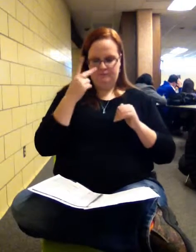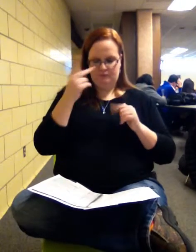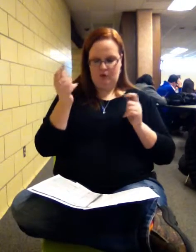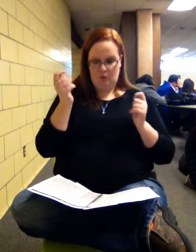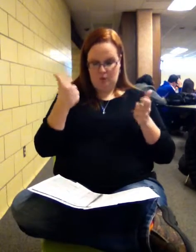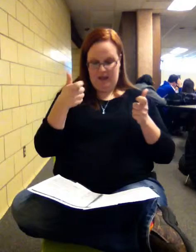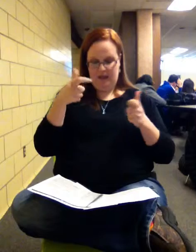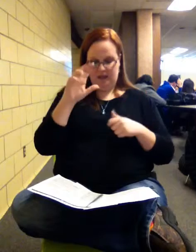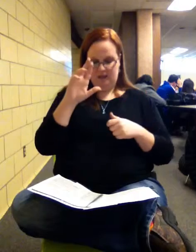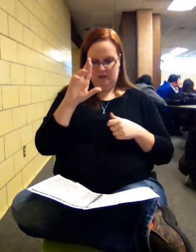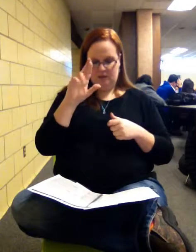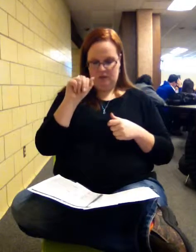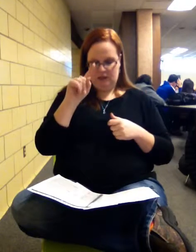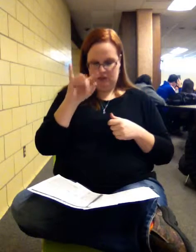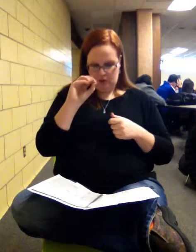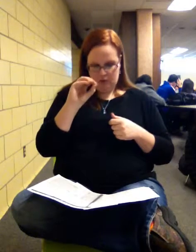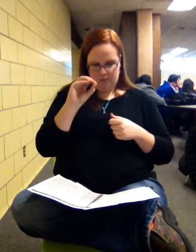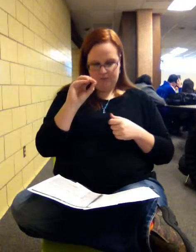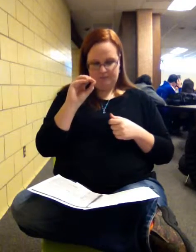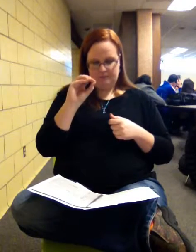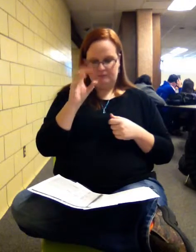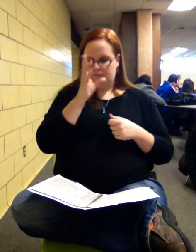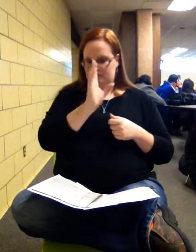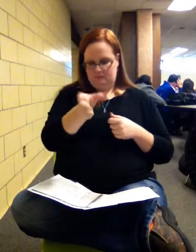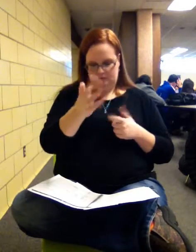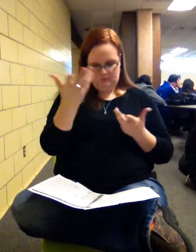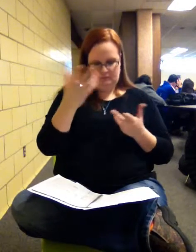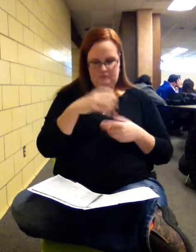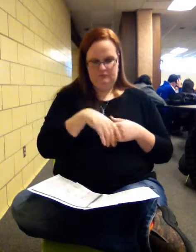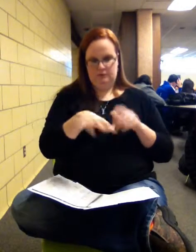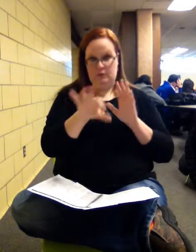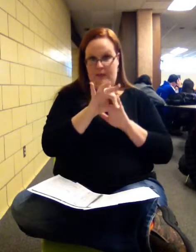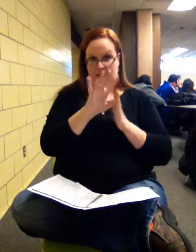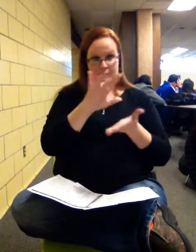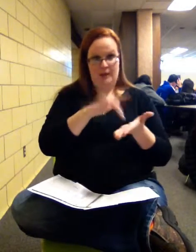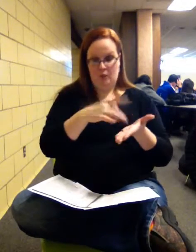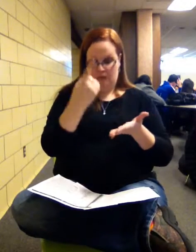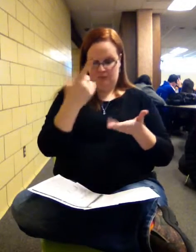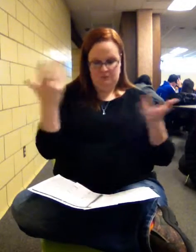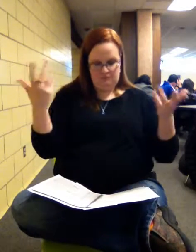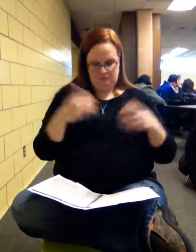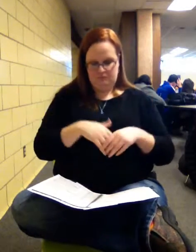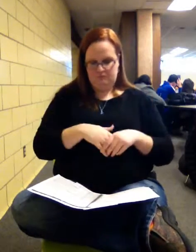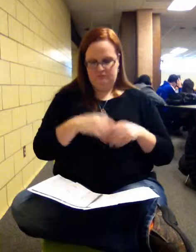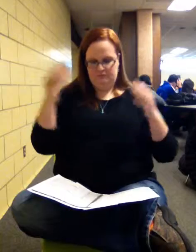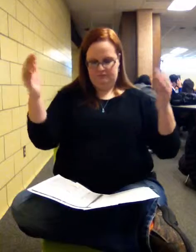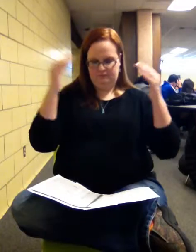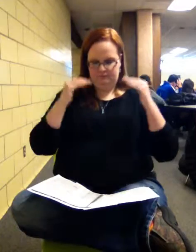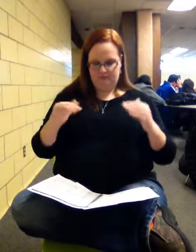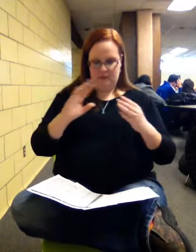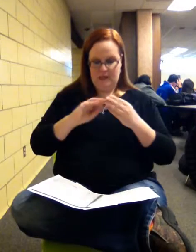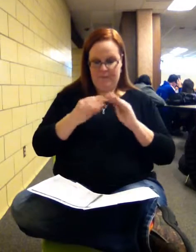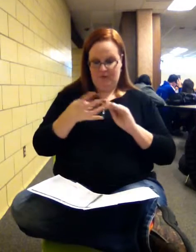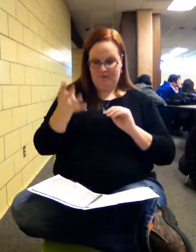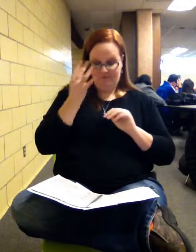ratio. Pretty straightforward, choose the middle one. The next one, number 4 that you see, notice that I'm